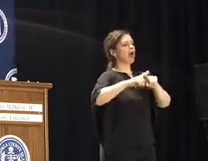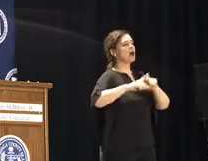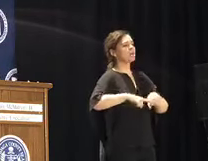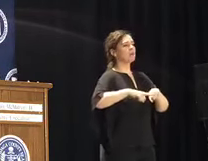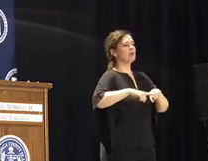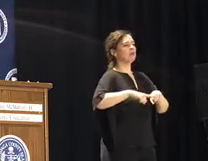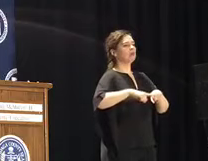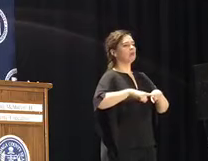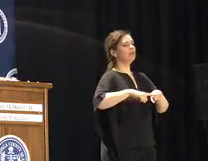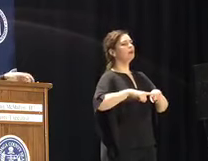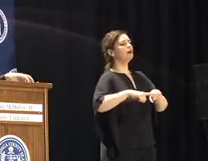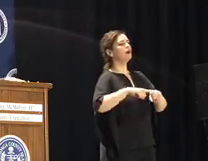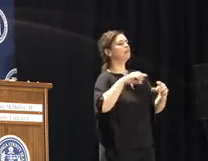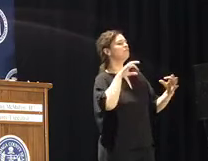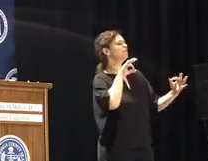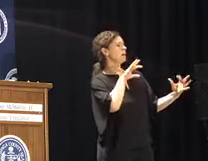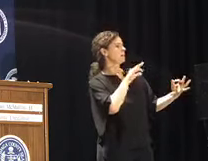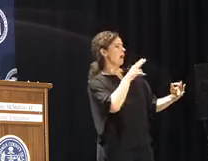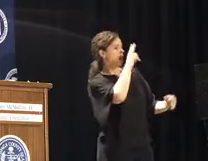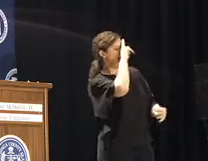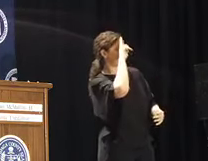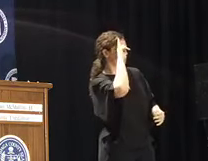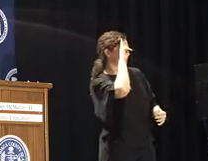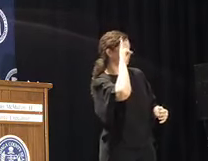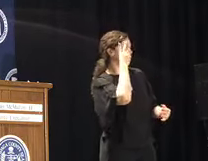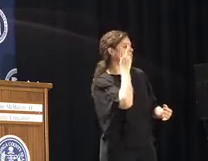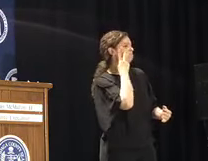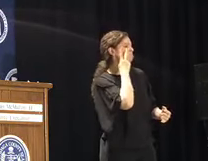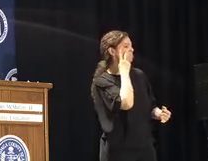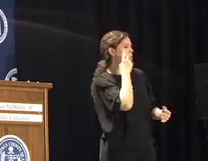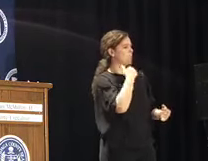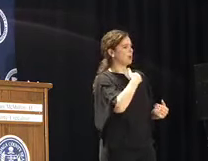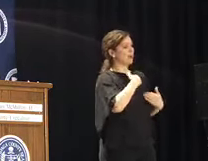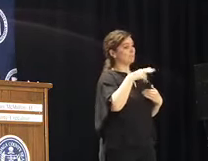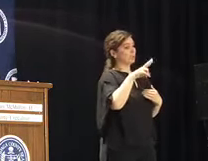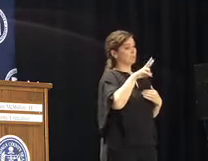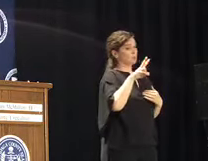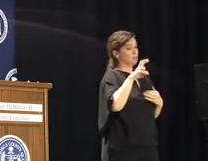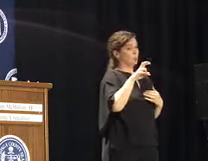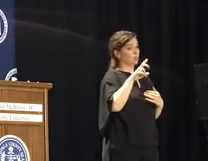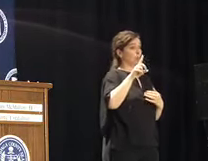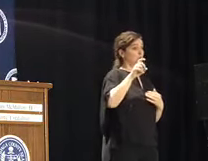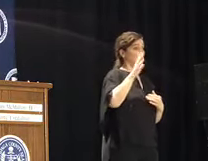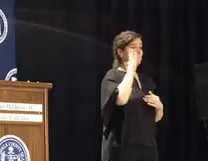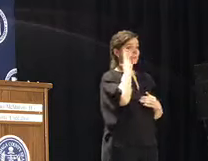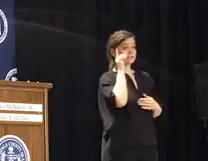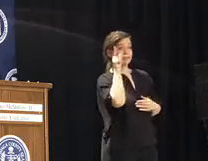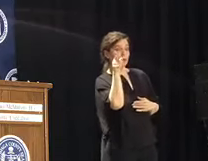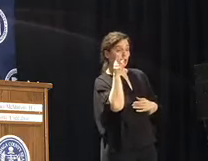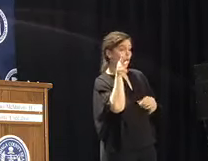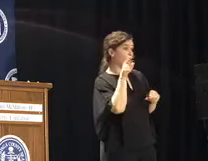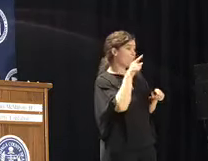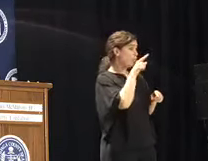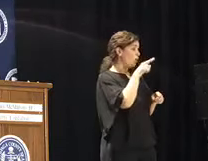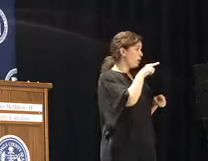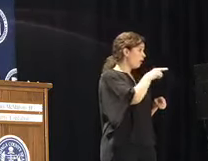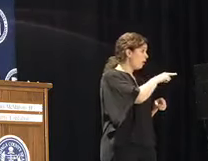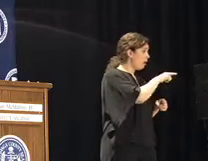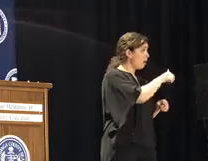to say, okay, we got 200, 100 beds over here. Maybe we have our